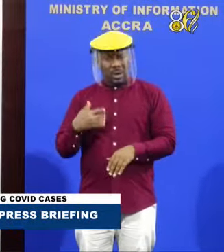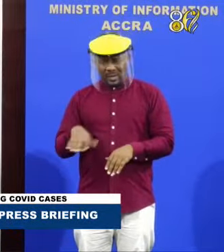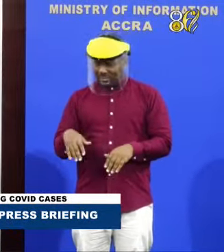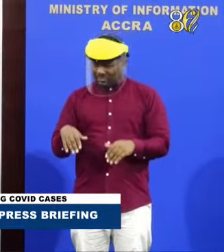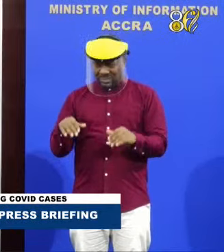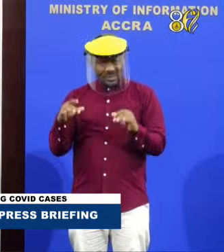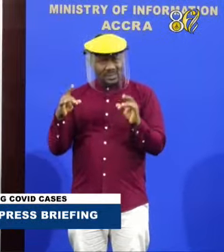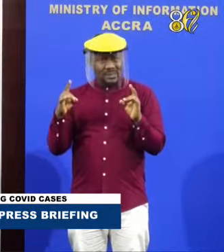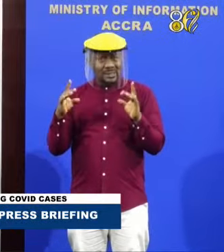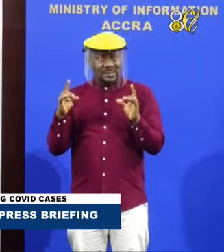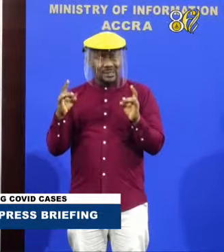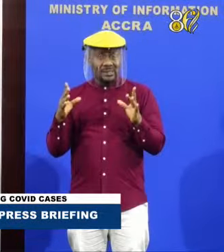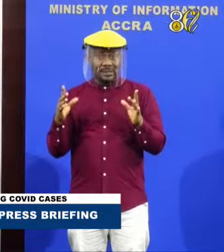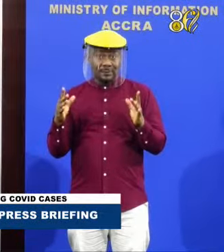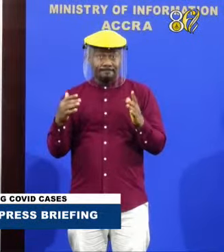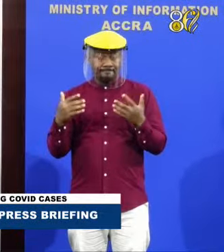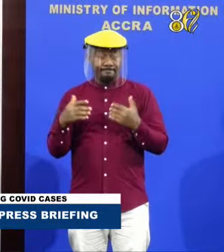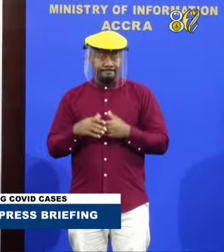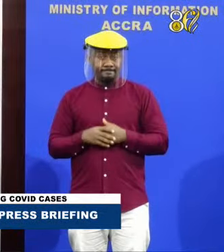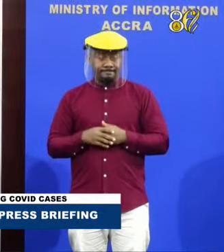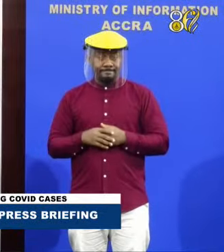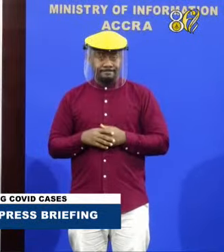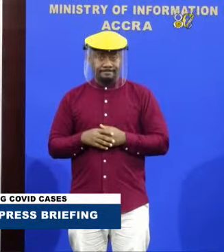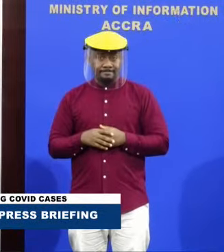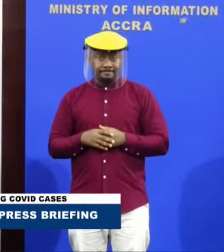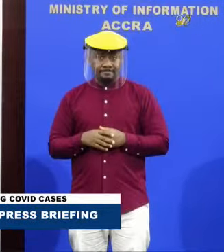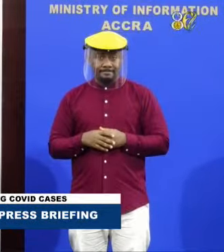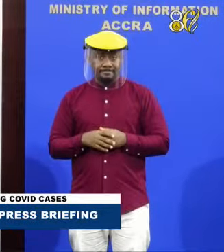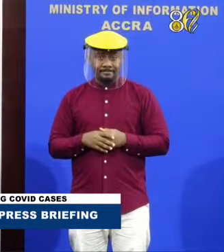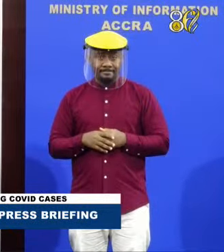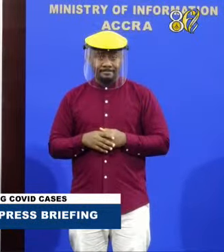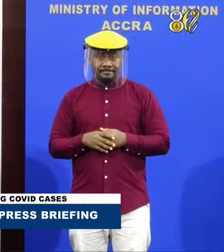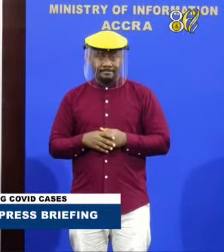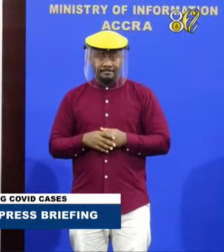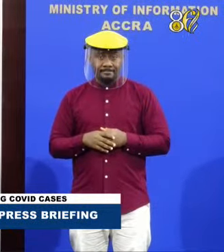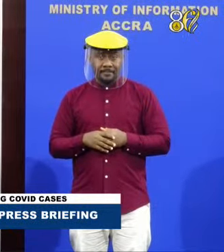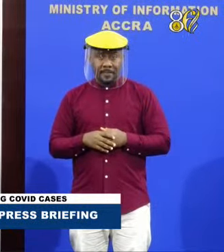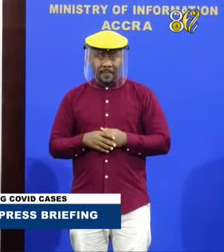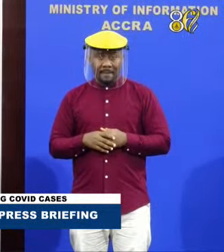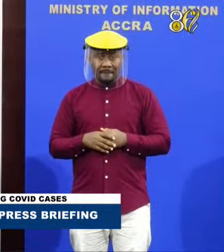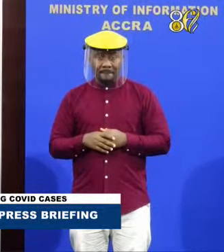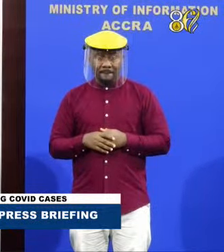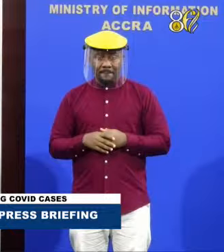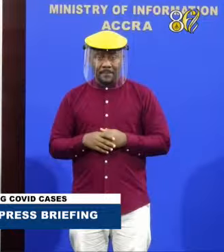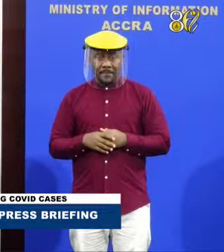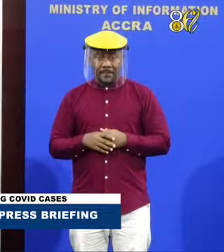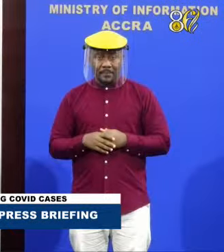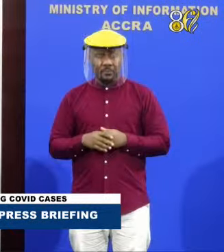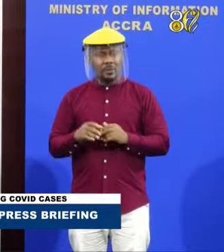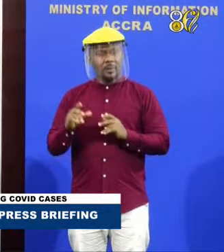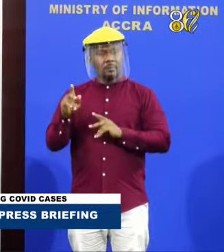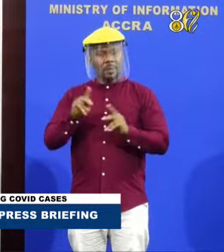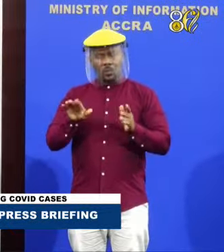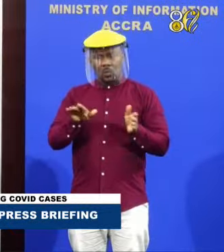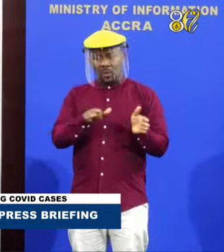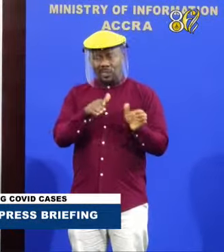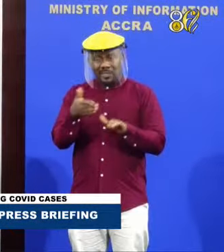steep rise in the active cases in the last 2 weeks. We have increasing hospitalization and